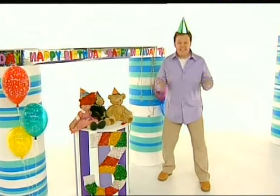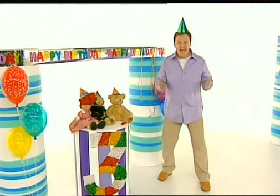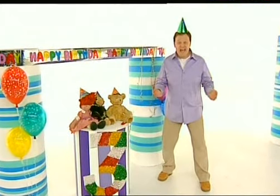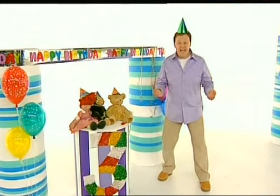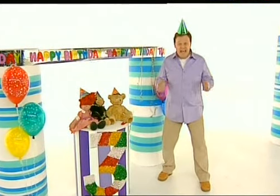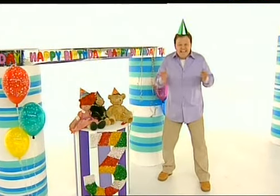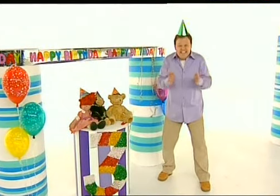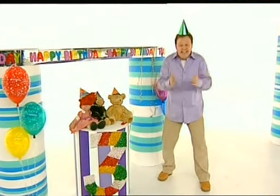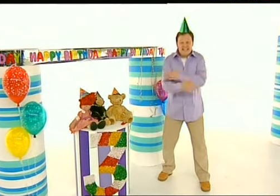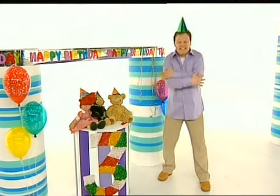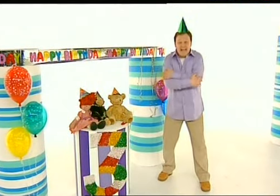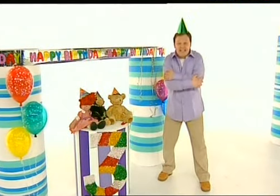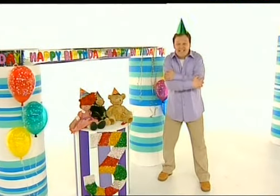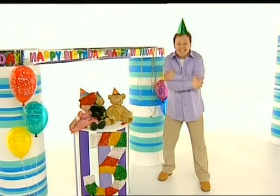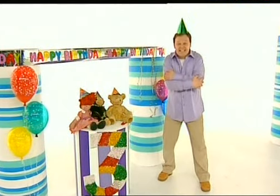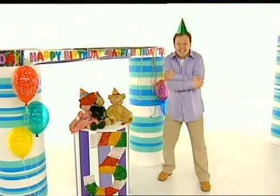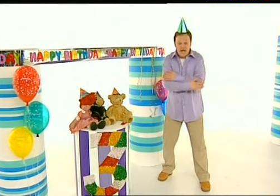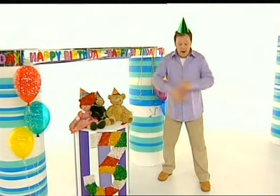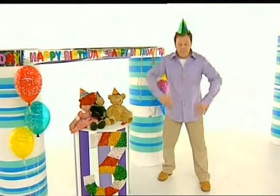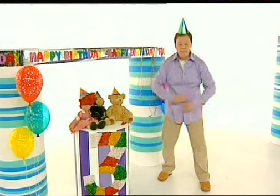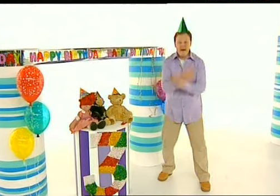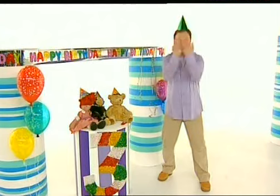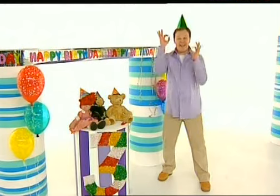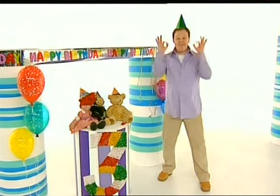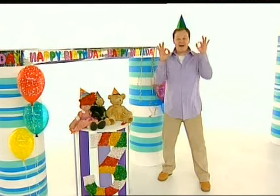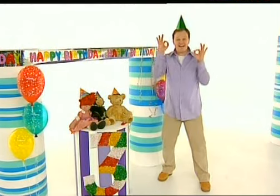Today is little Teddy's birthday party!